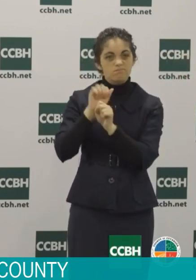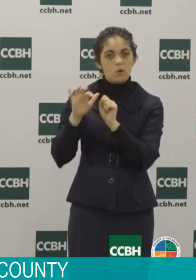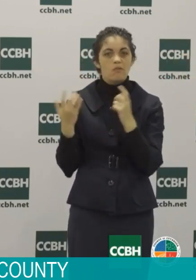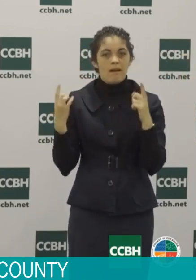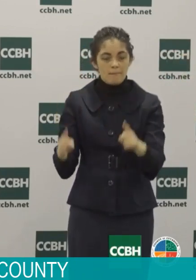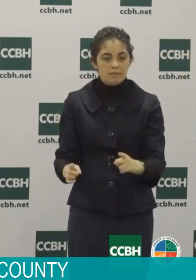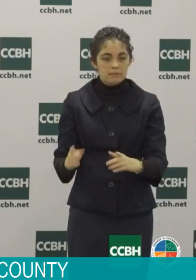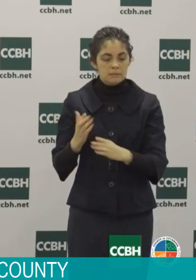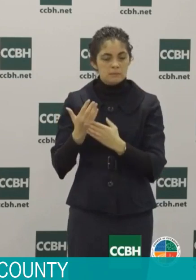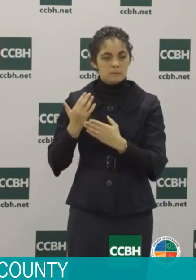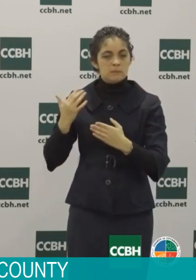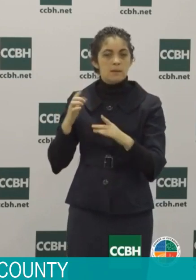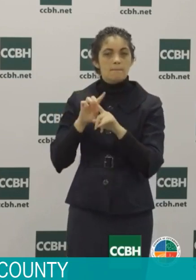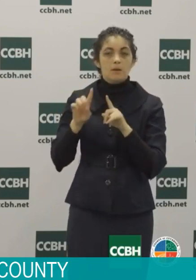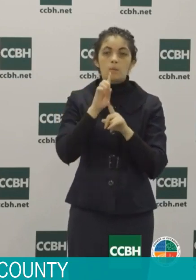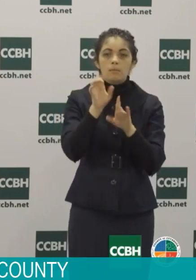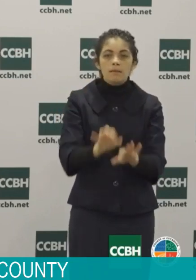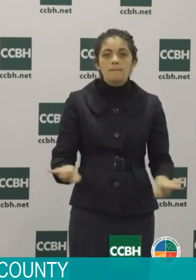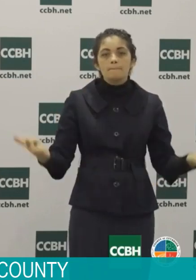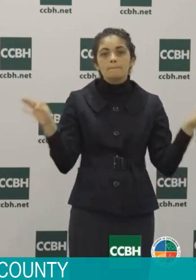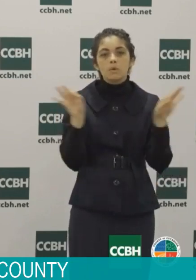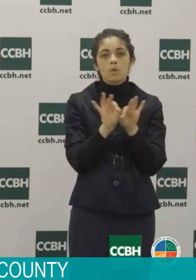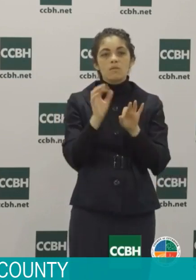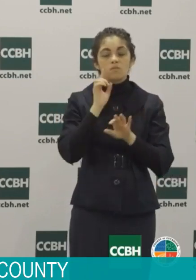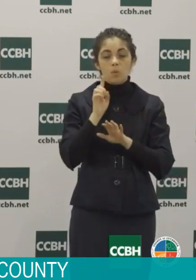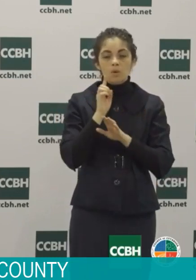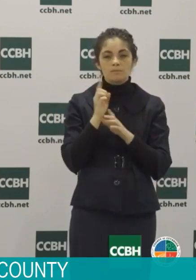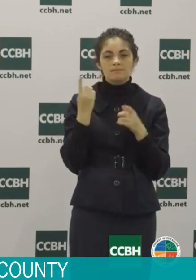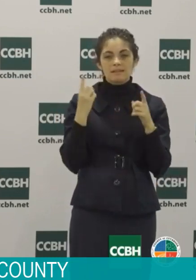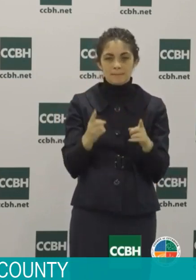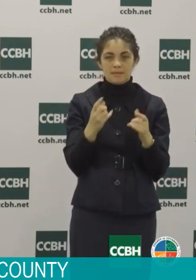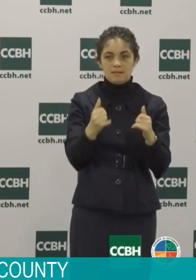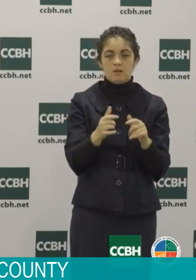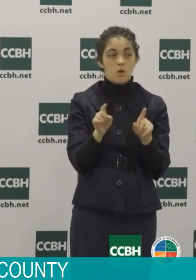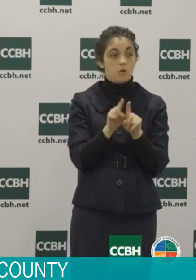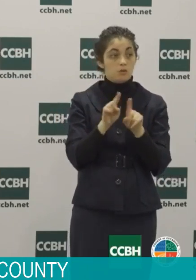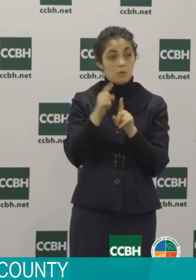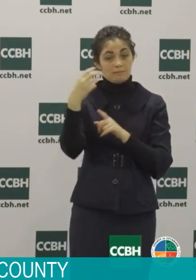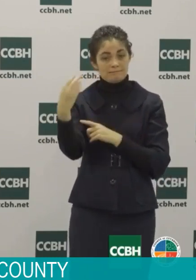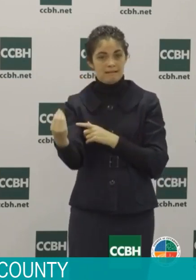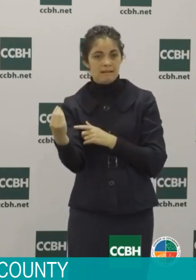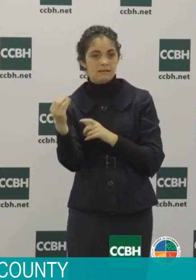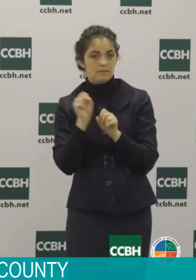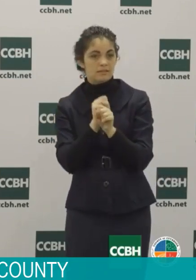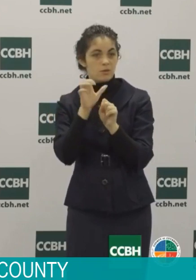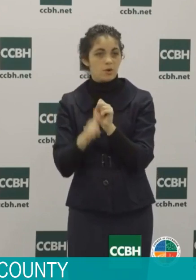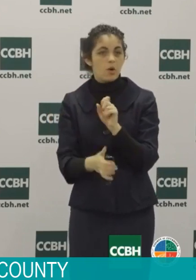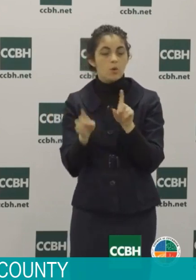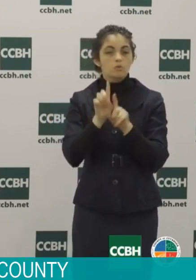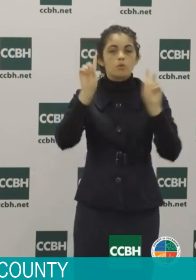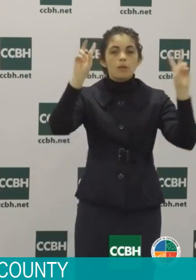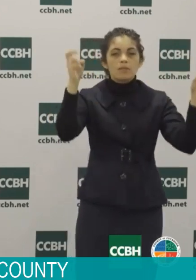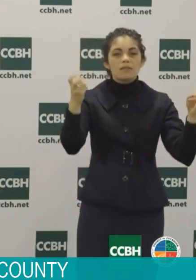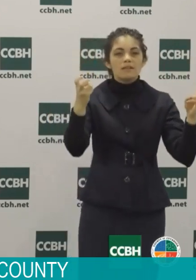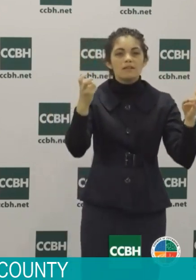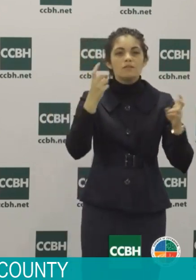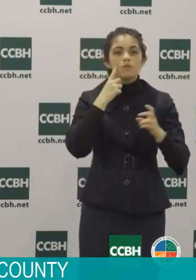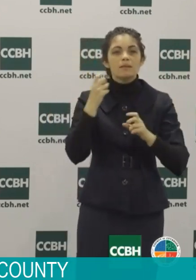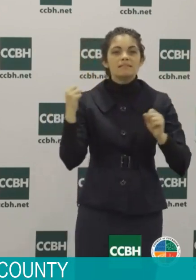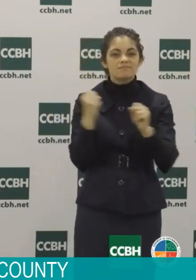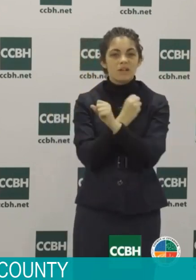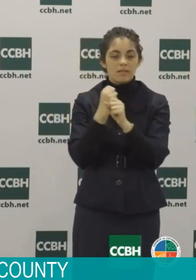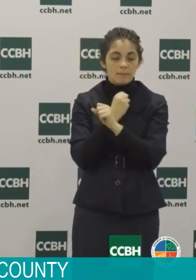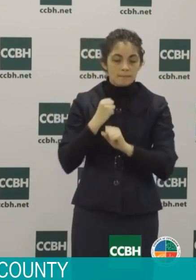came about, but they're very important in this pandemic and also outside of it. The theme for this week is violence